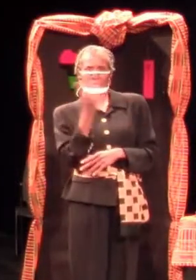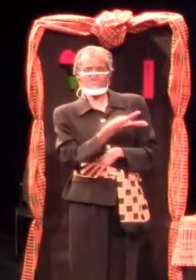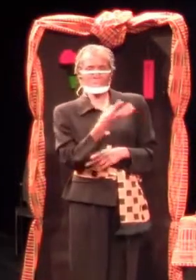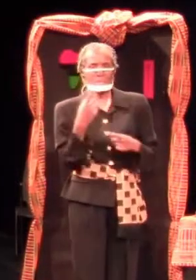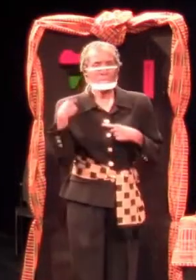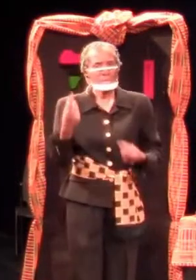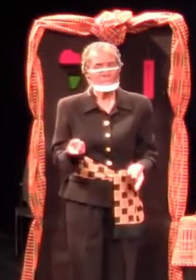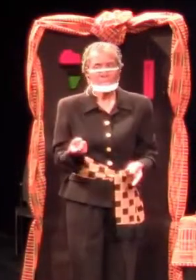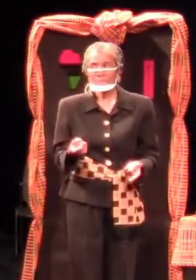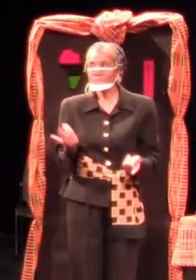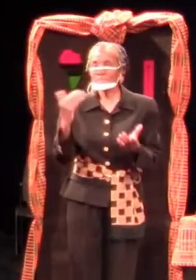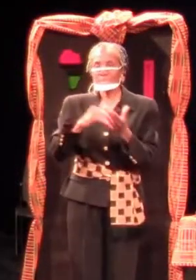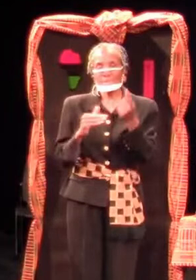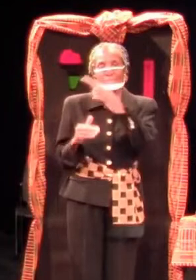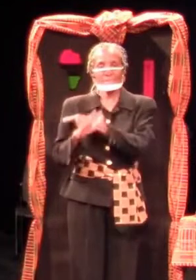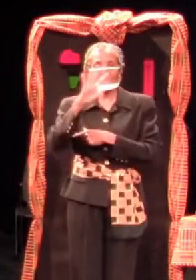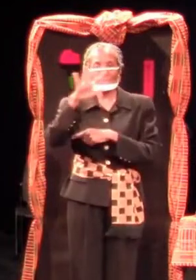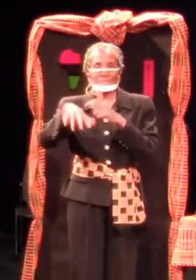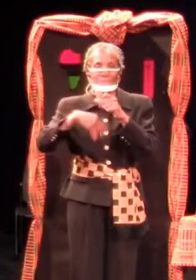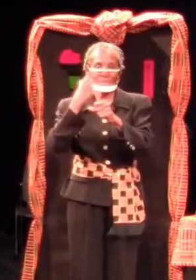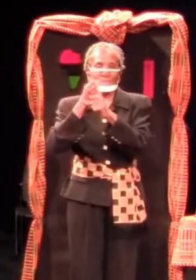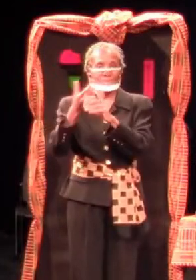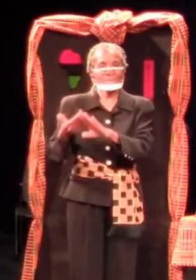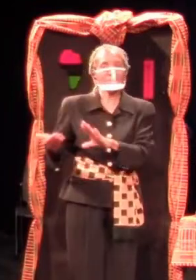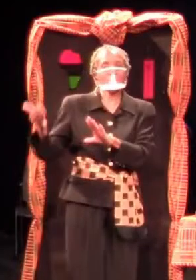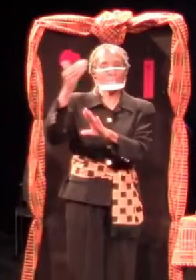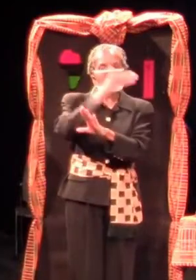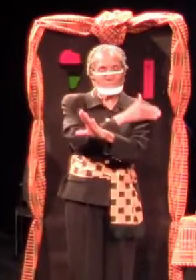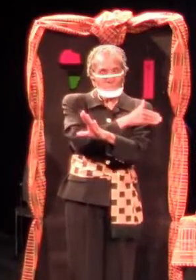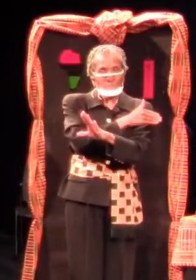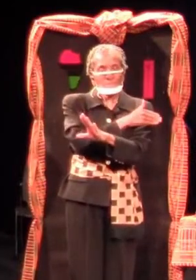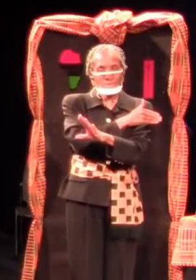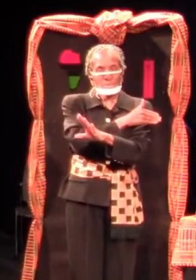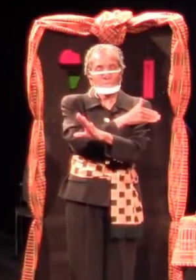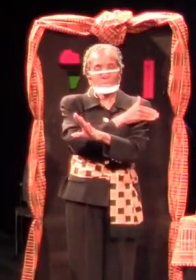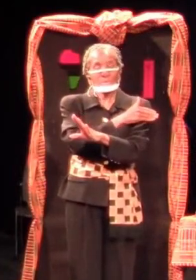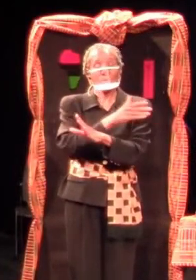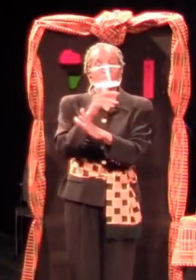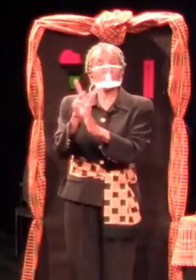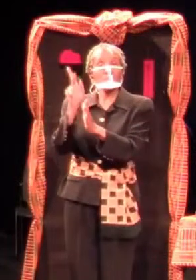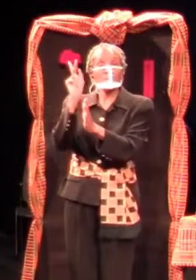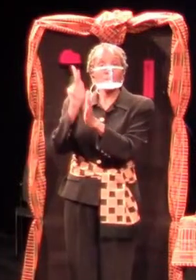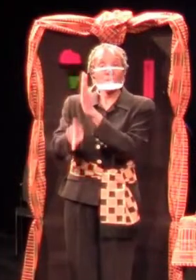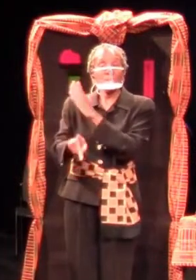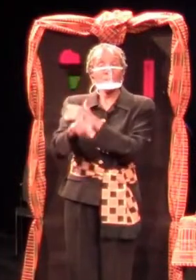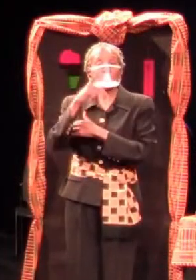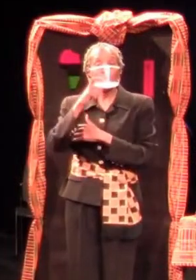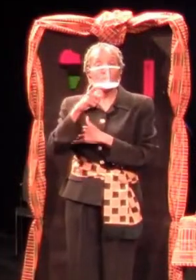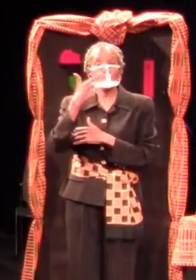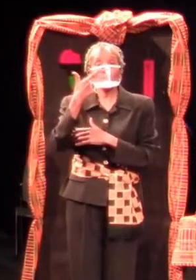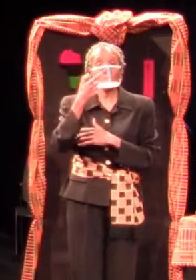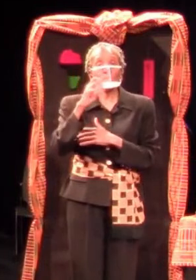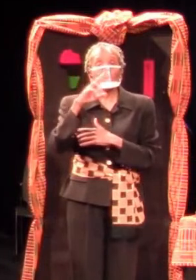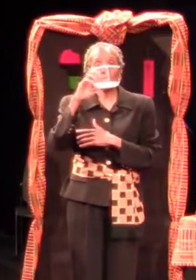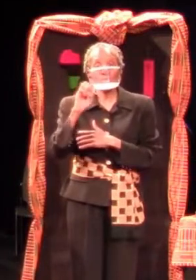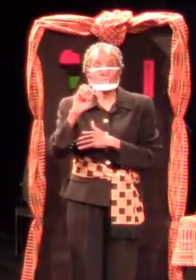Again, this is 55 years before the assassination of George Floyd.